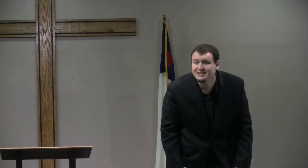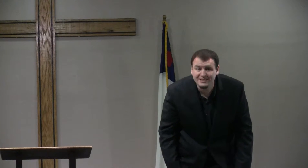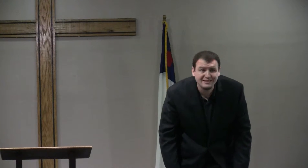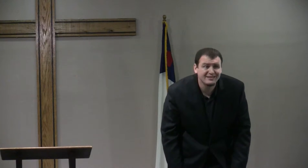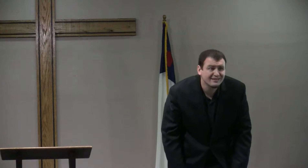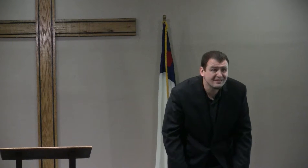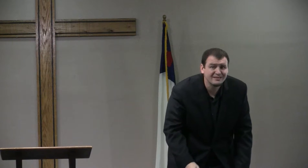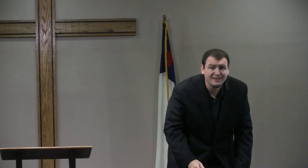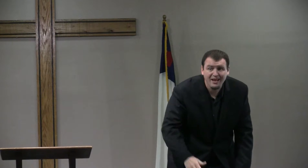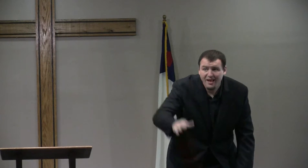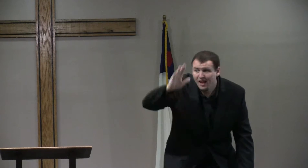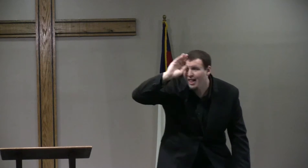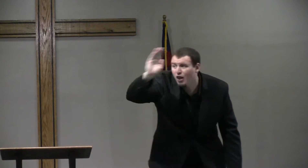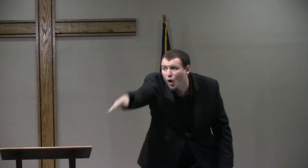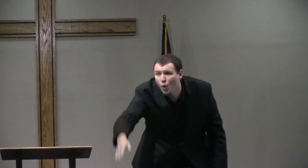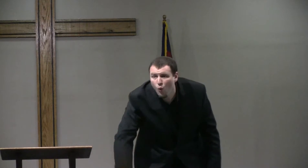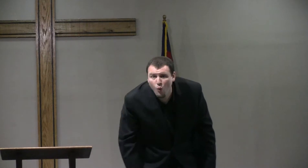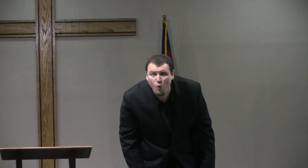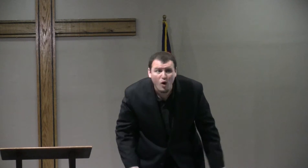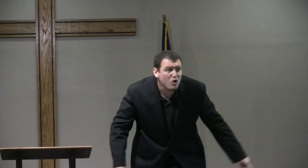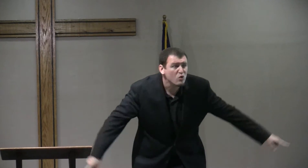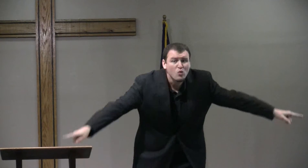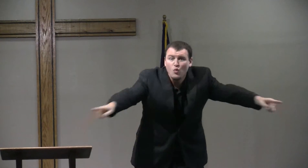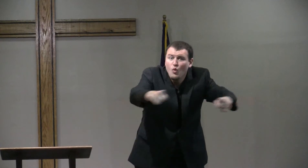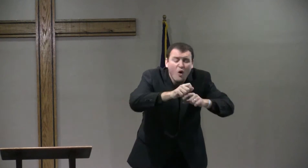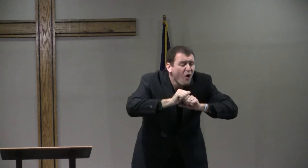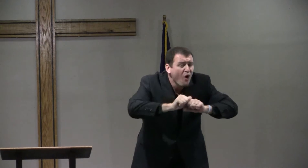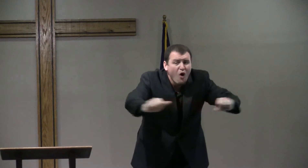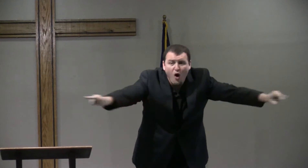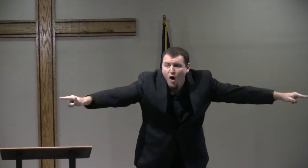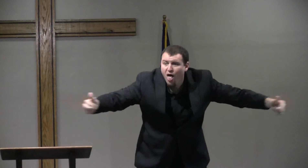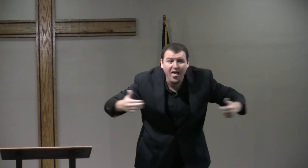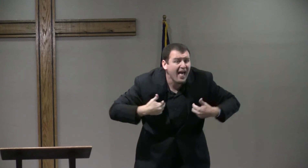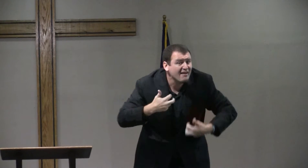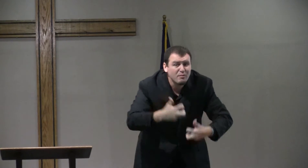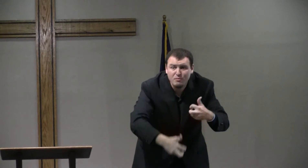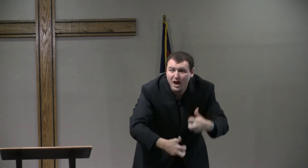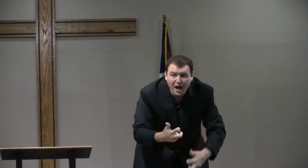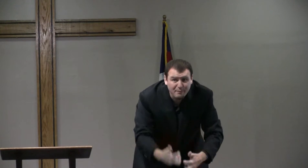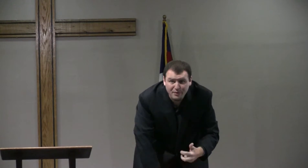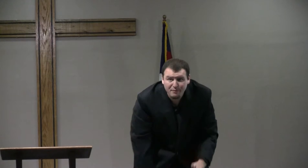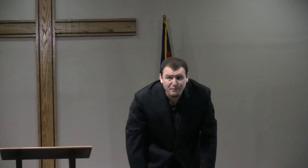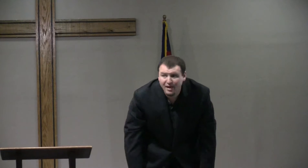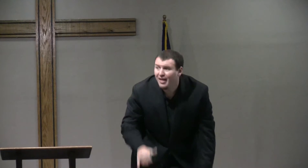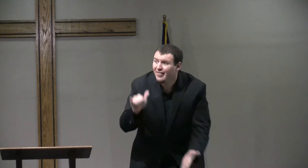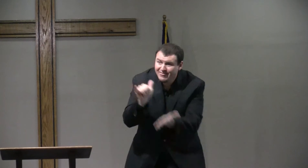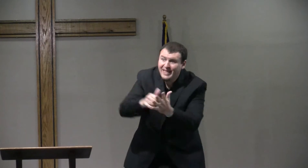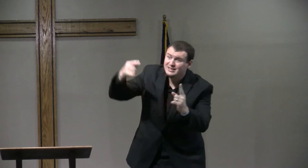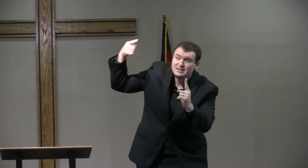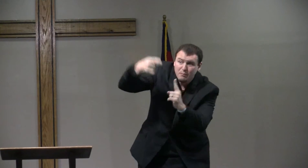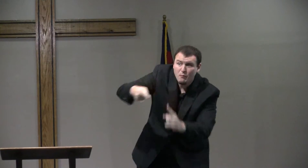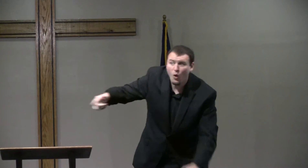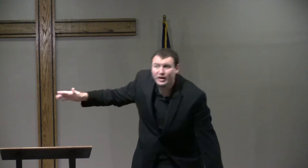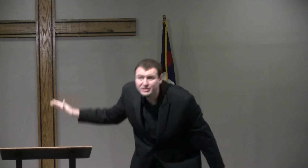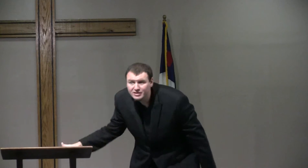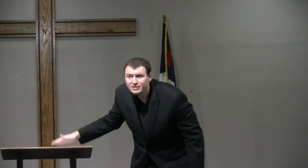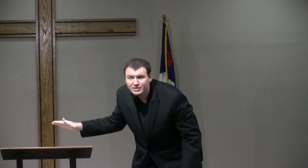Yes, I have a problem. It's called sin. Hello? We all have problems with sin. This is the